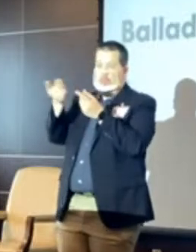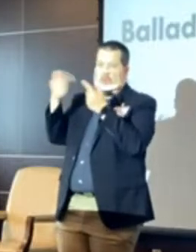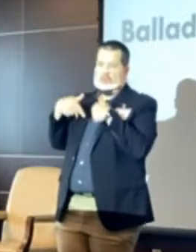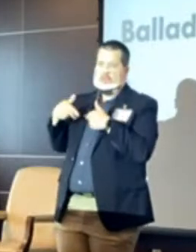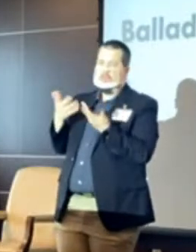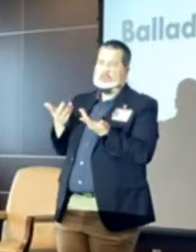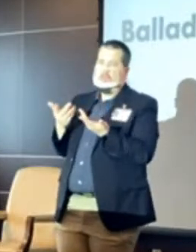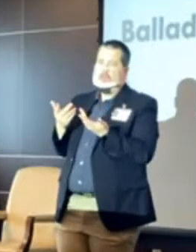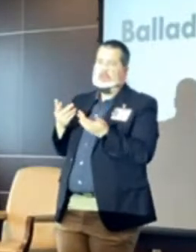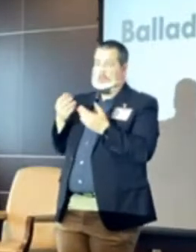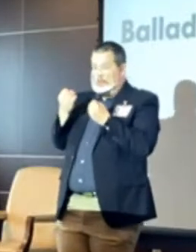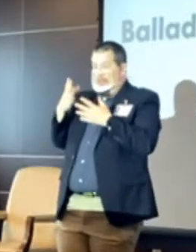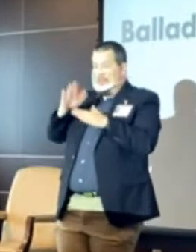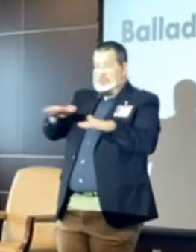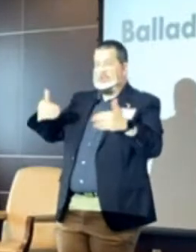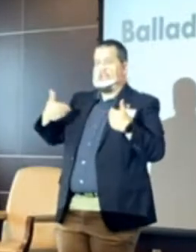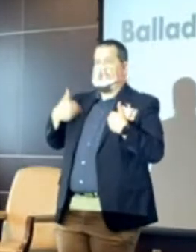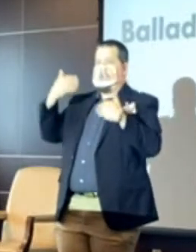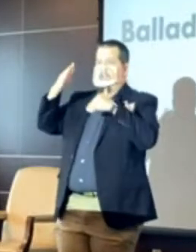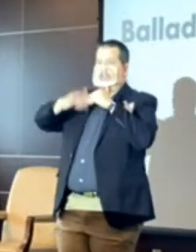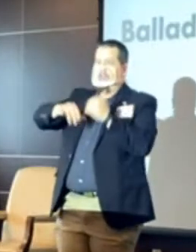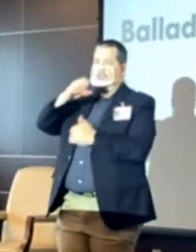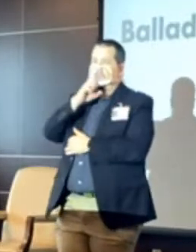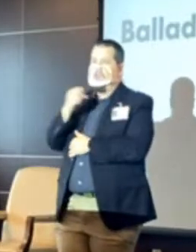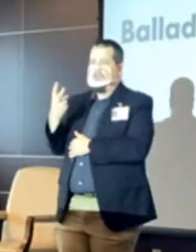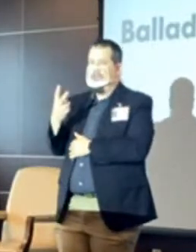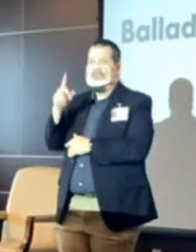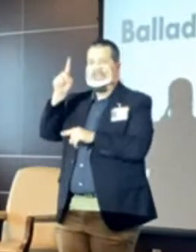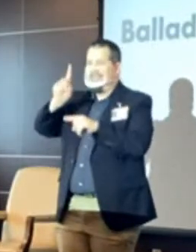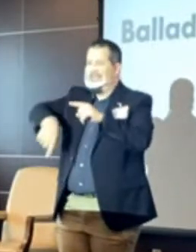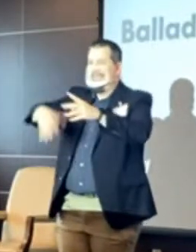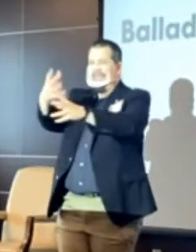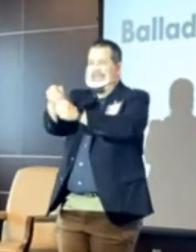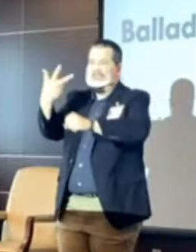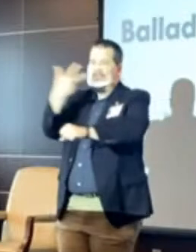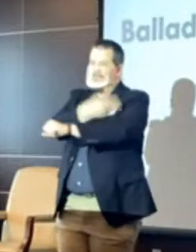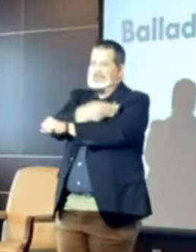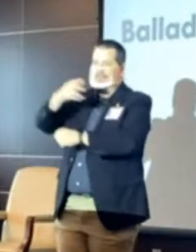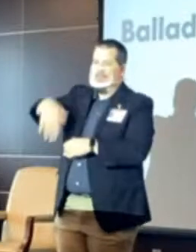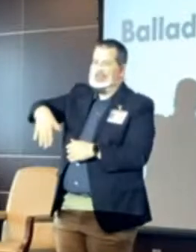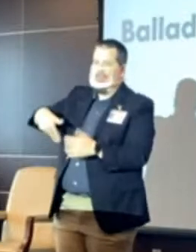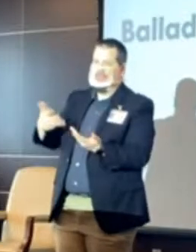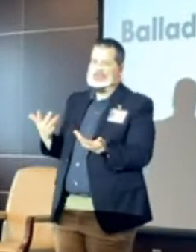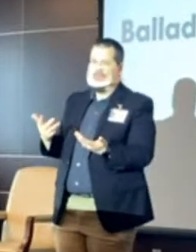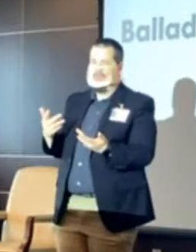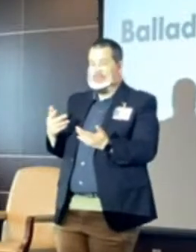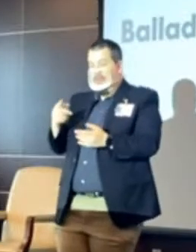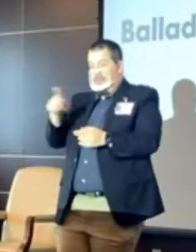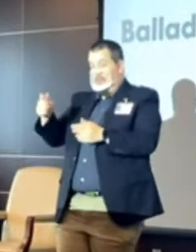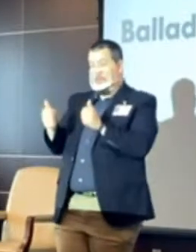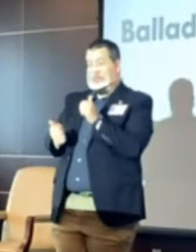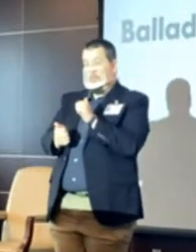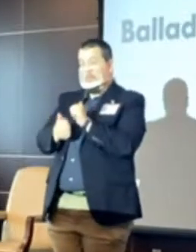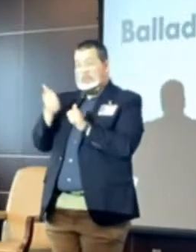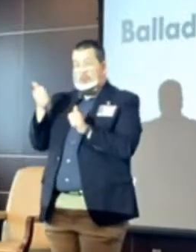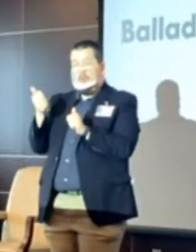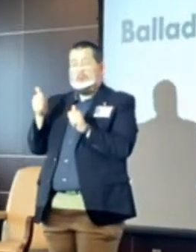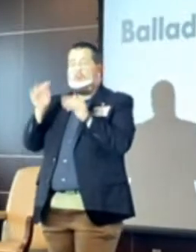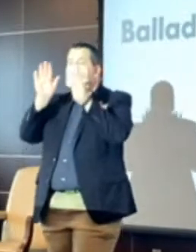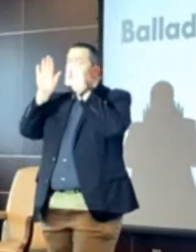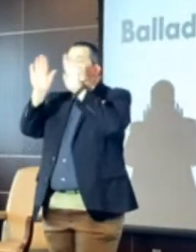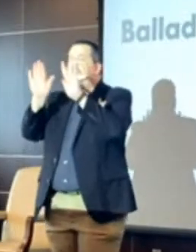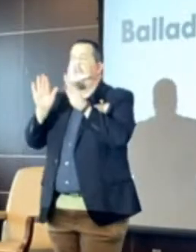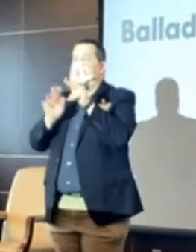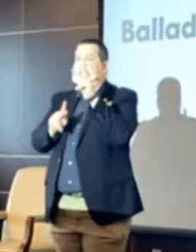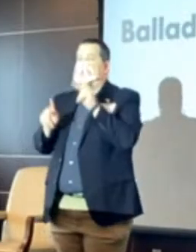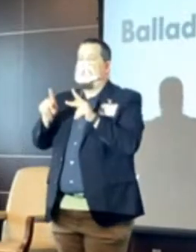of these children are younger than 12 and do not qualify for COVID-19 vaccine. They are the most vulnerable people